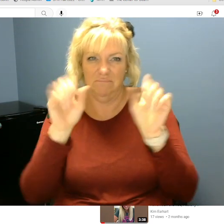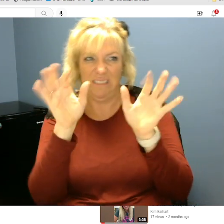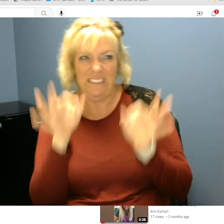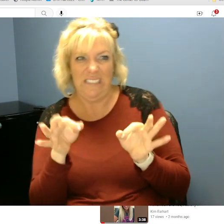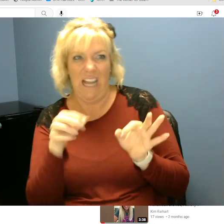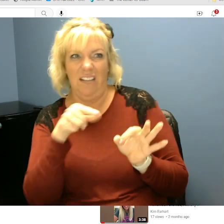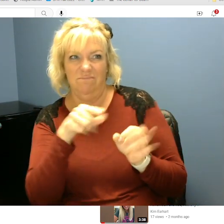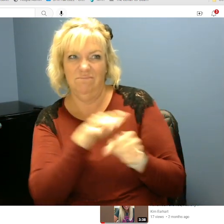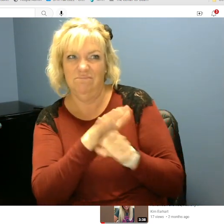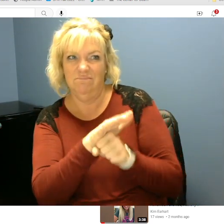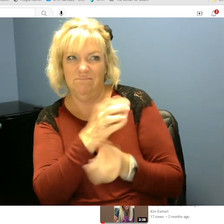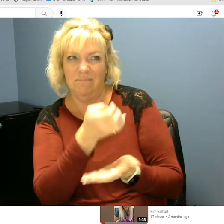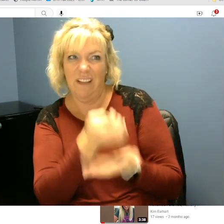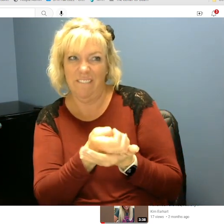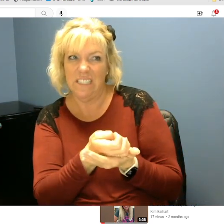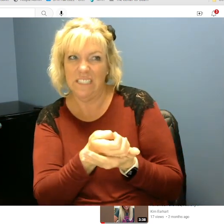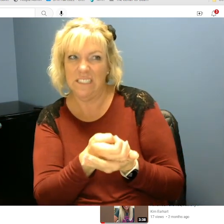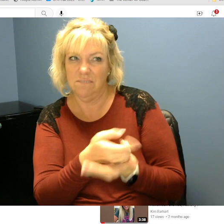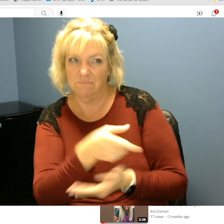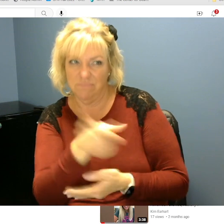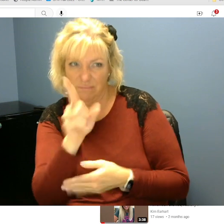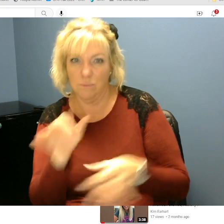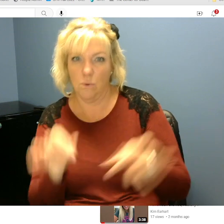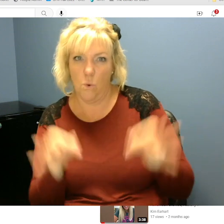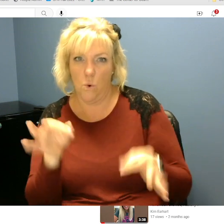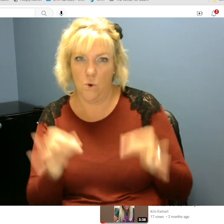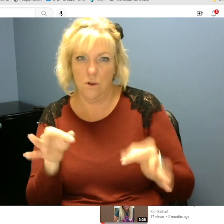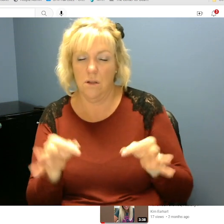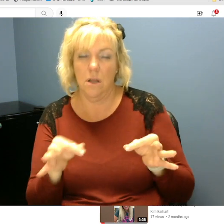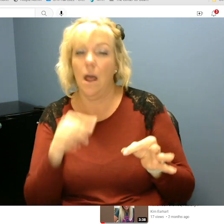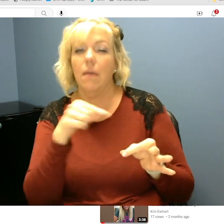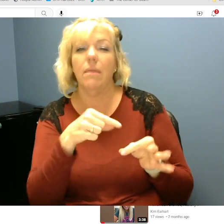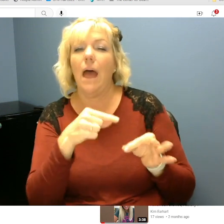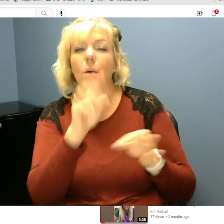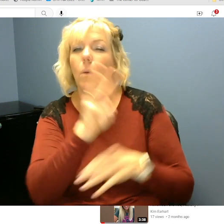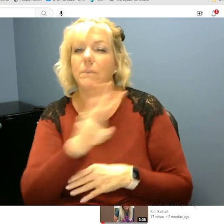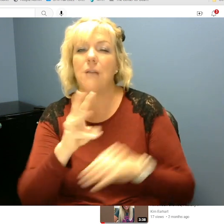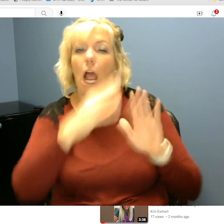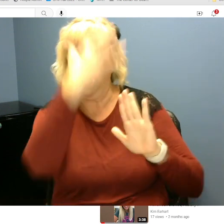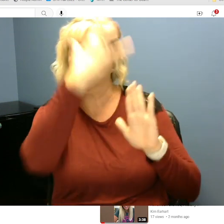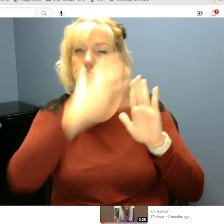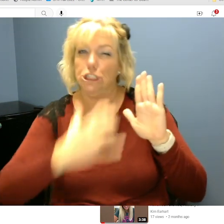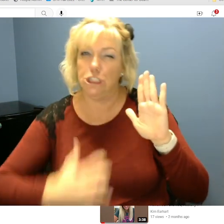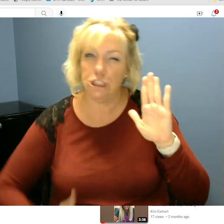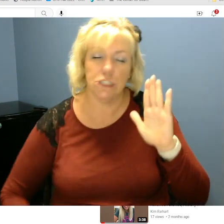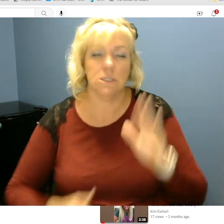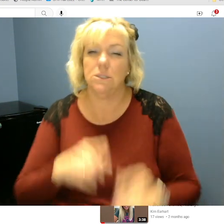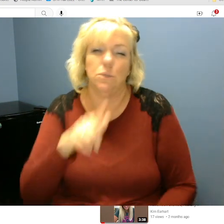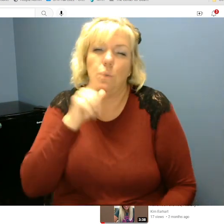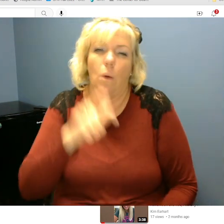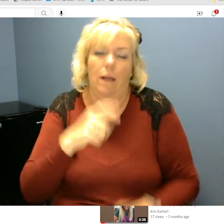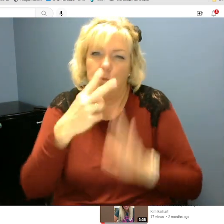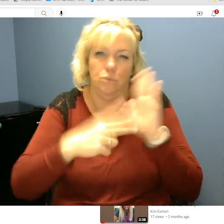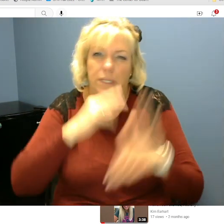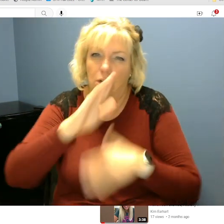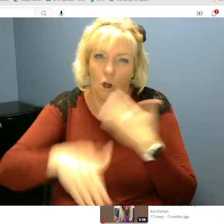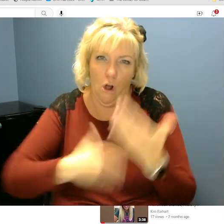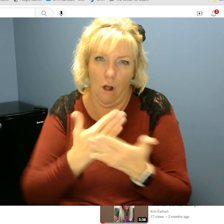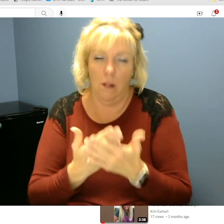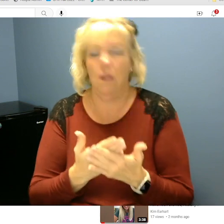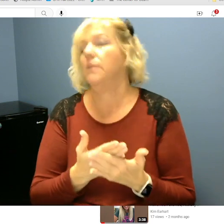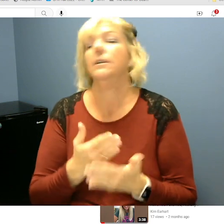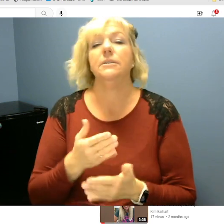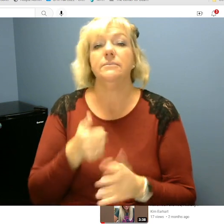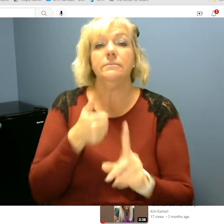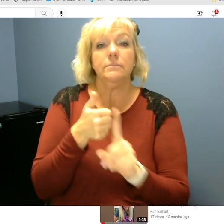just interested in those specific paragraphs that I pointed out to you in the text. Ultimately, he's found guilty. Sorry, no,